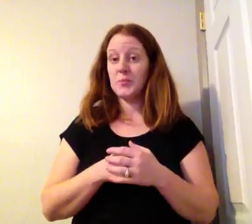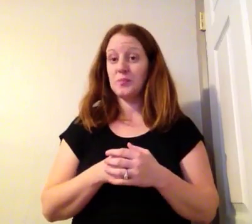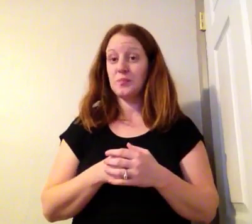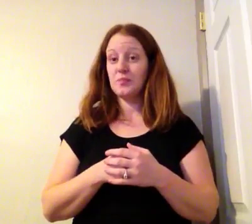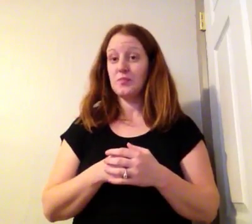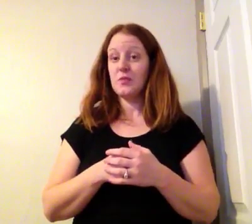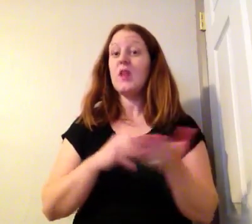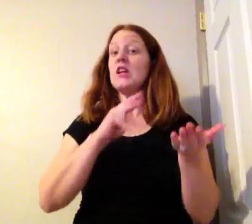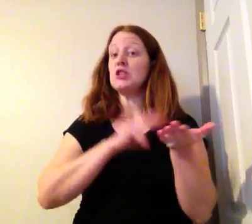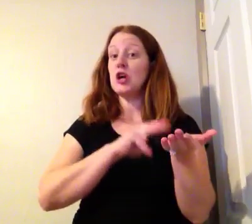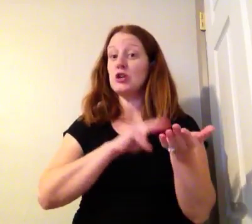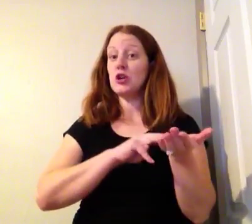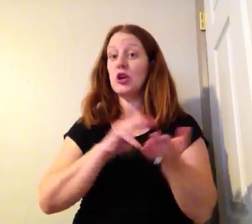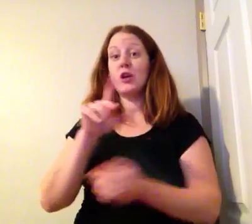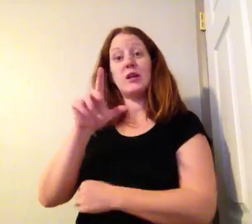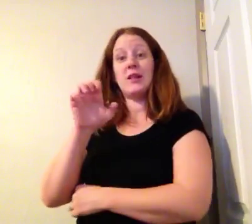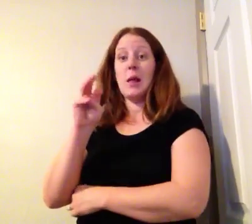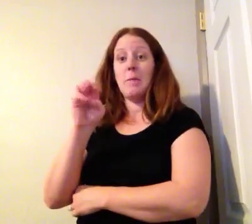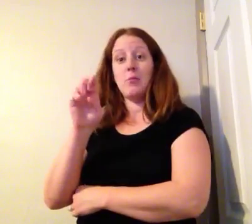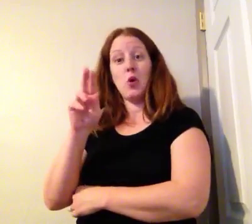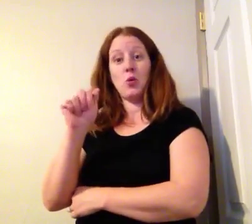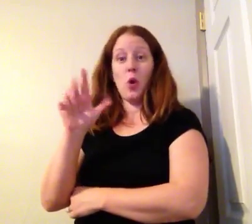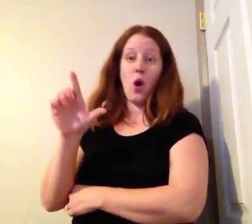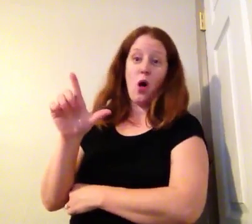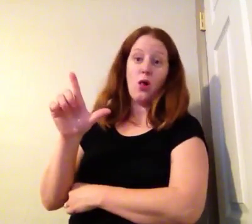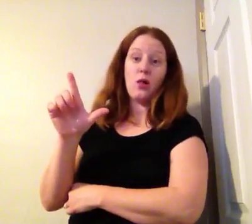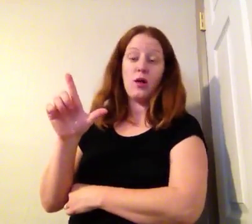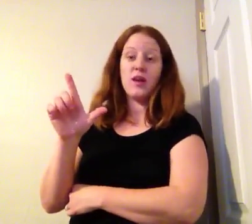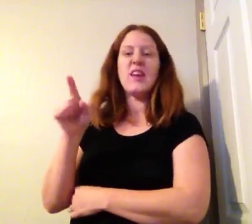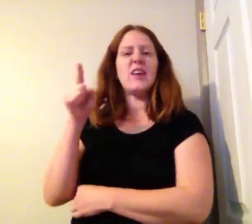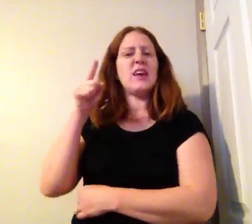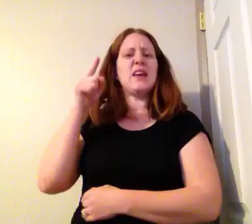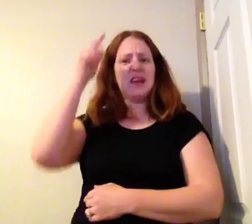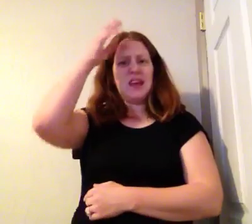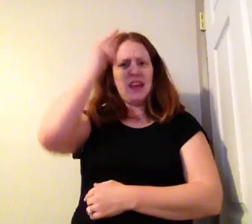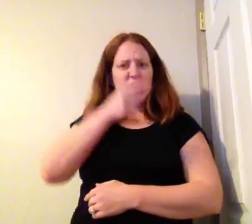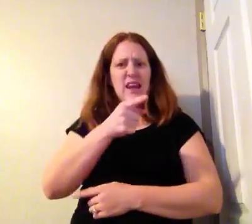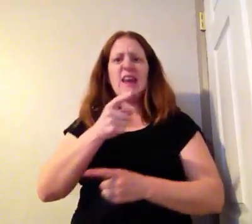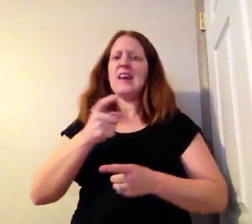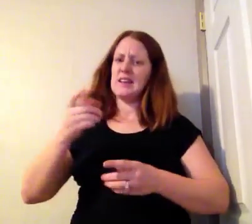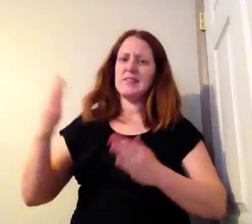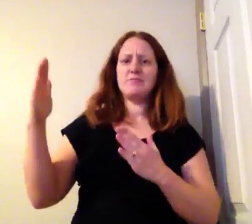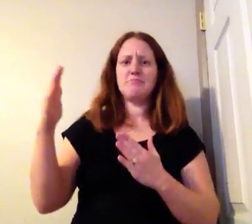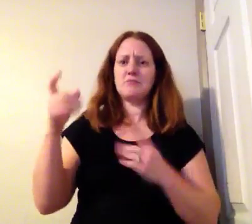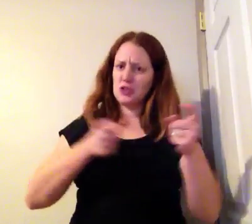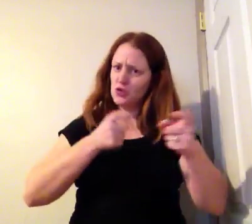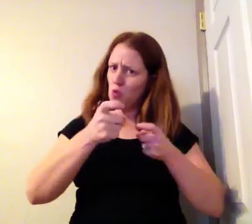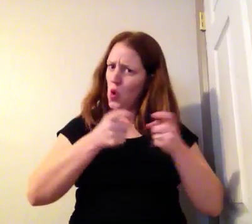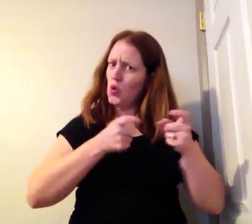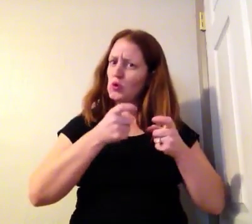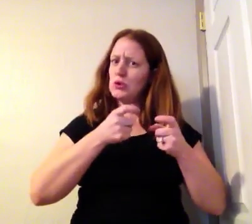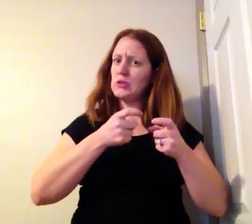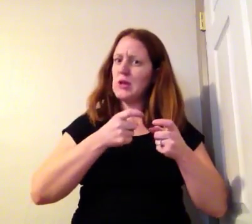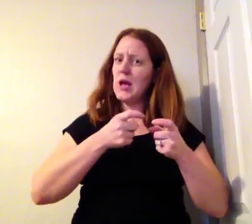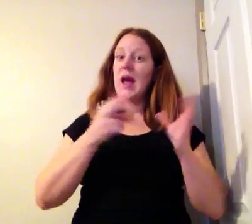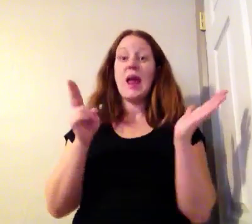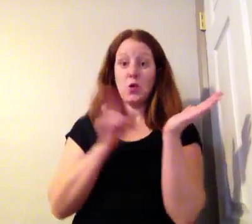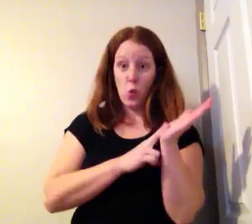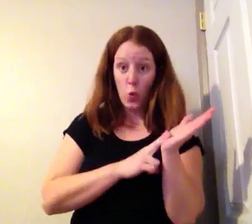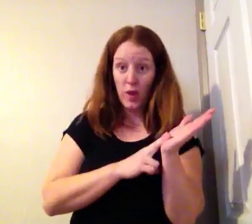have Dr. Lamoureux. He is in charge for a very, very sensitive issue, that's enrollment and the managing of